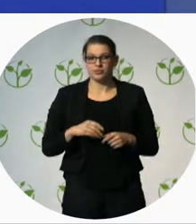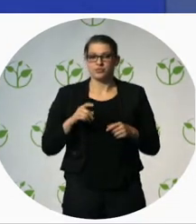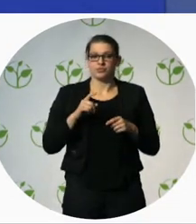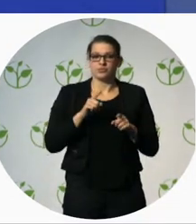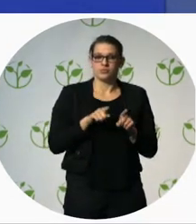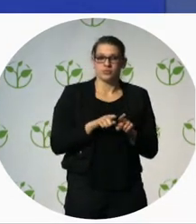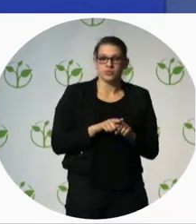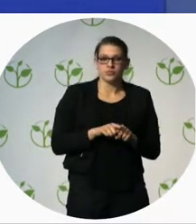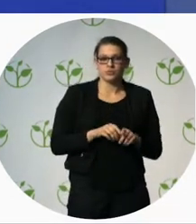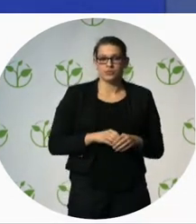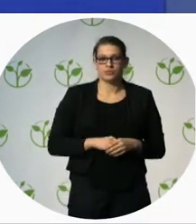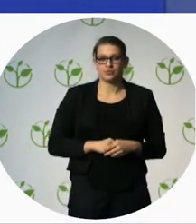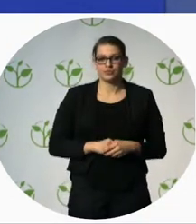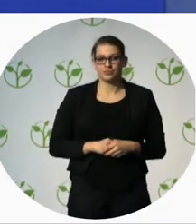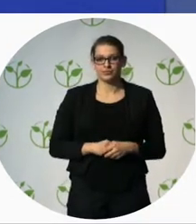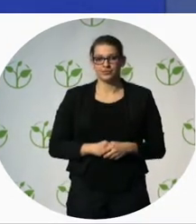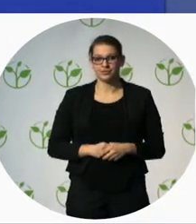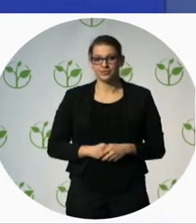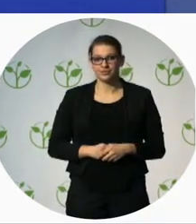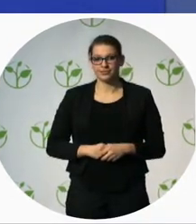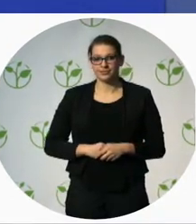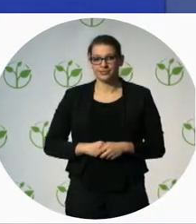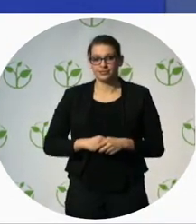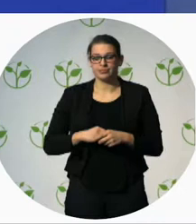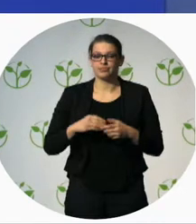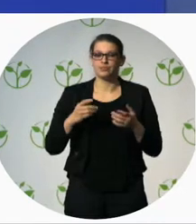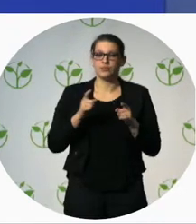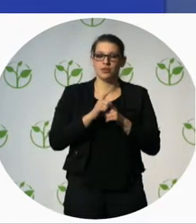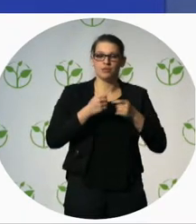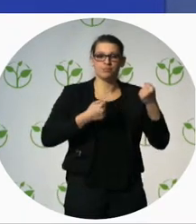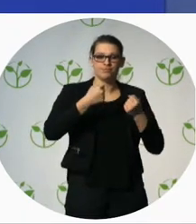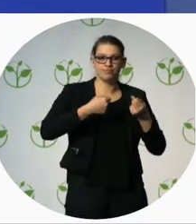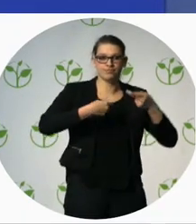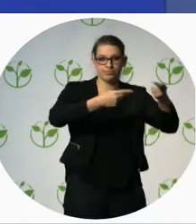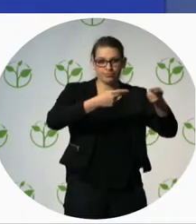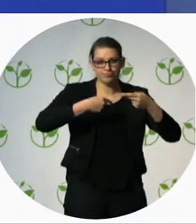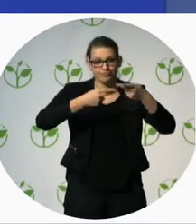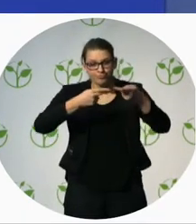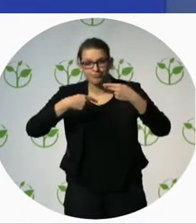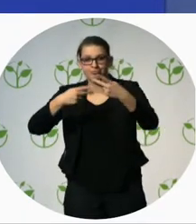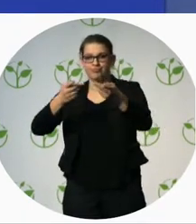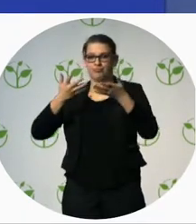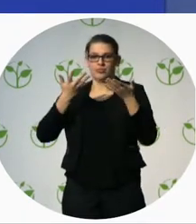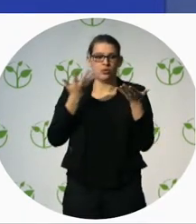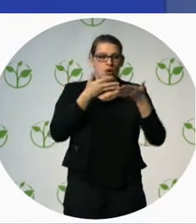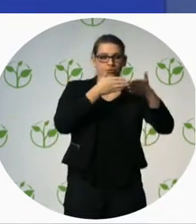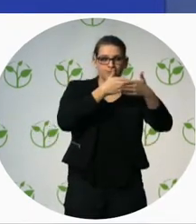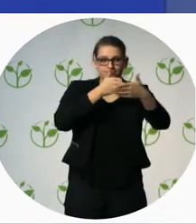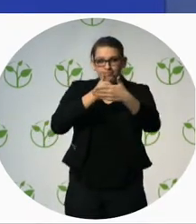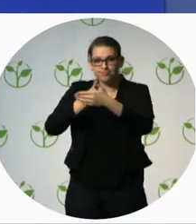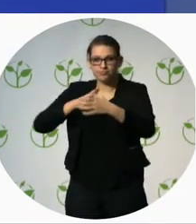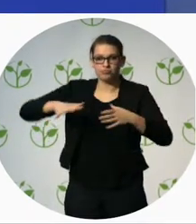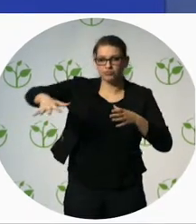built environment, and by doing that, we enter into a path. I mean, and I personally really enjoyed that path